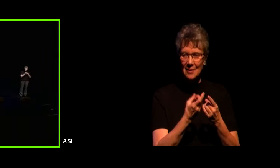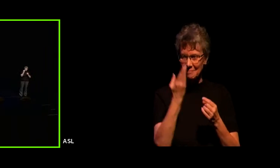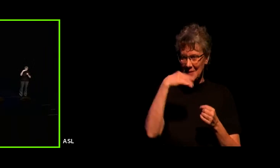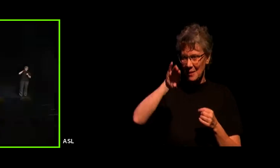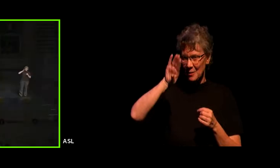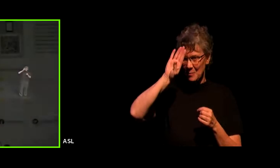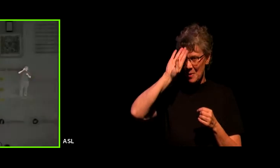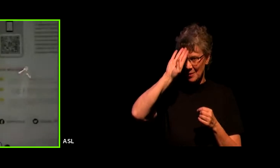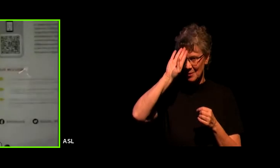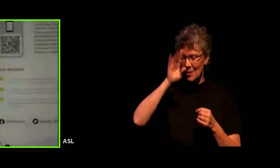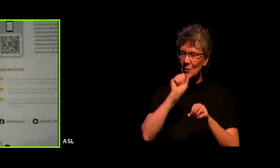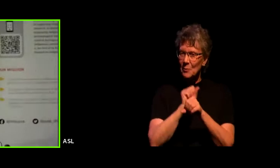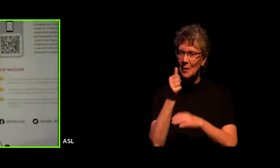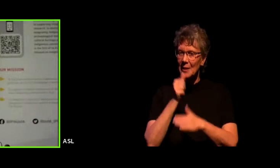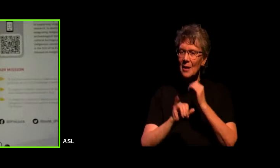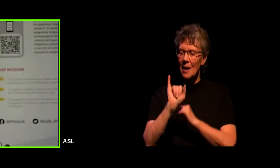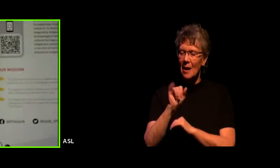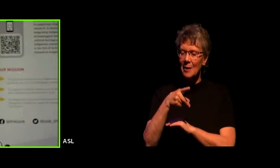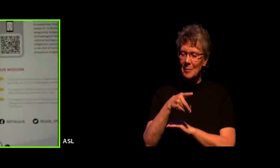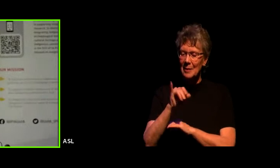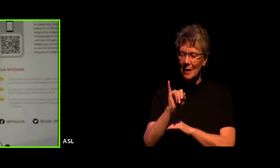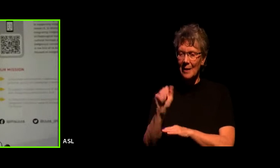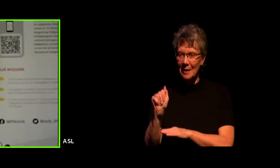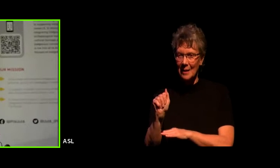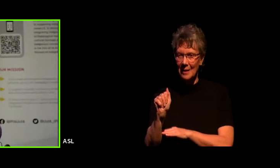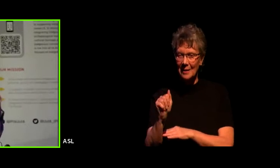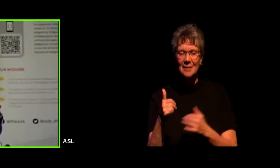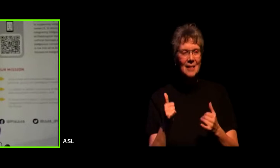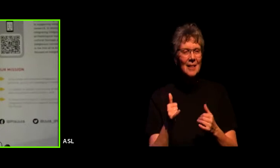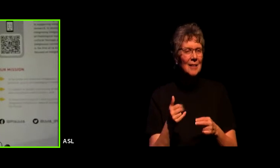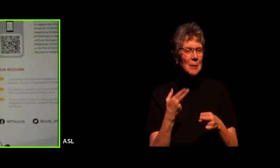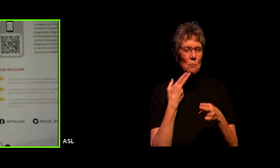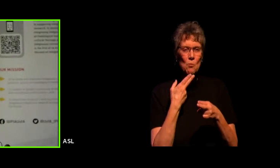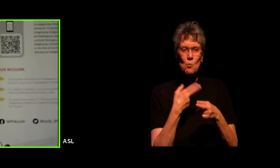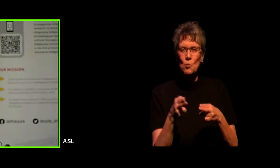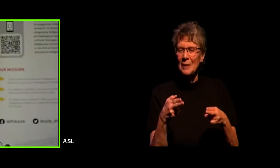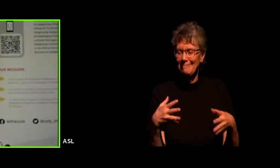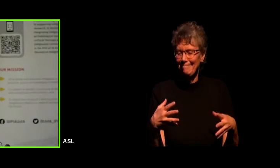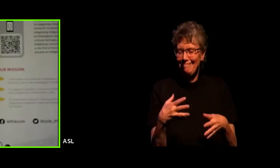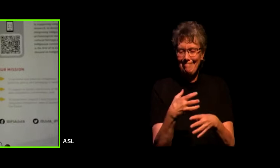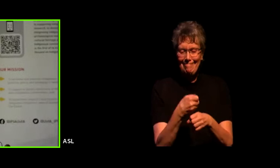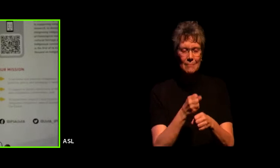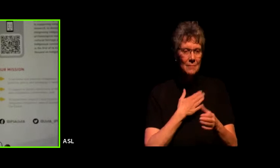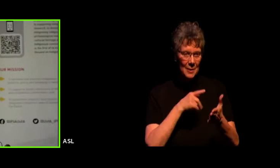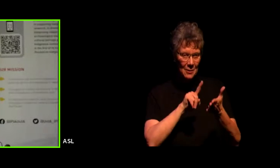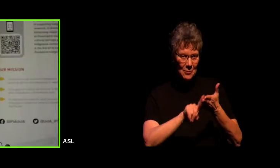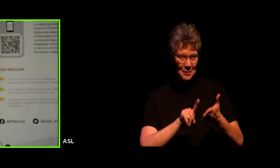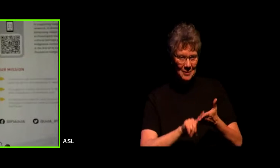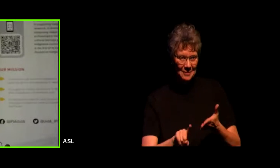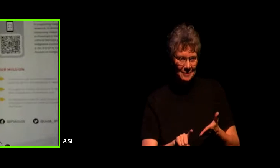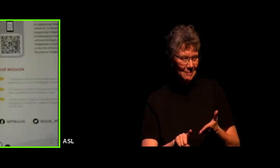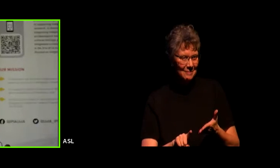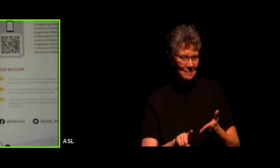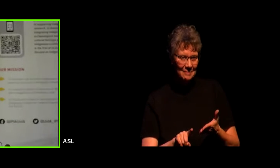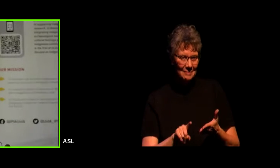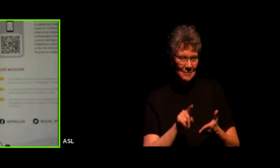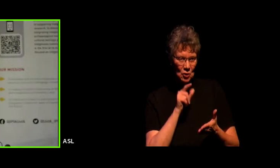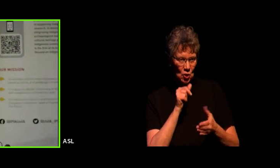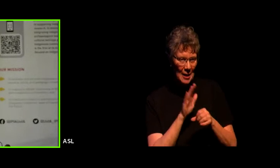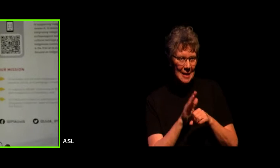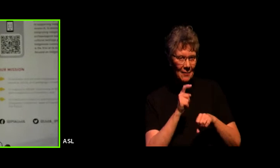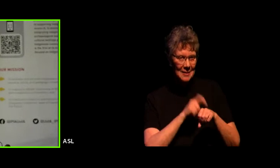said. And tonight I'm going to give you really just a very brief and general overview of my research. I don't really have time to go into the